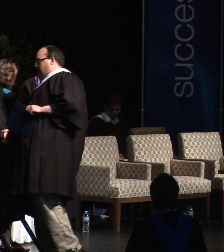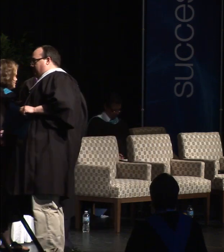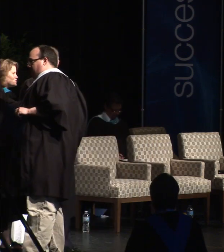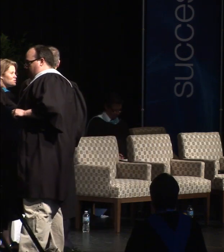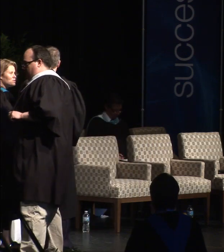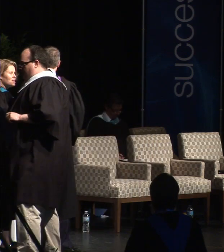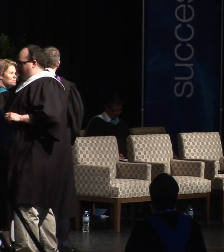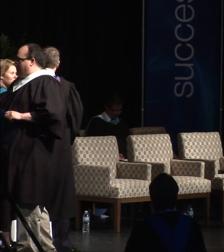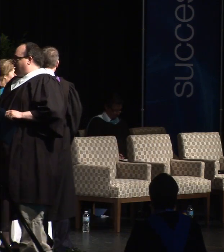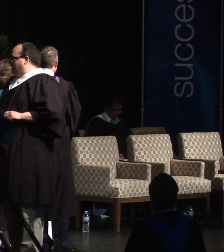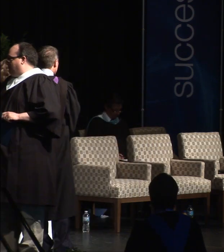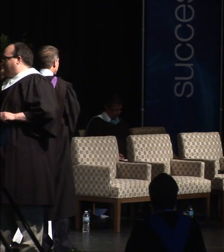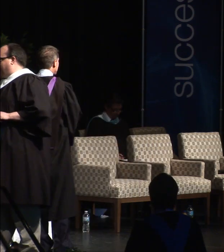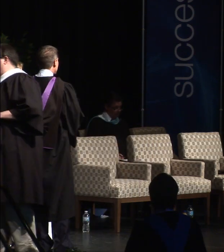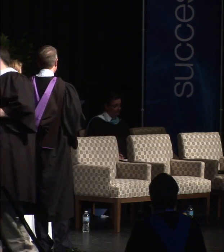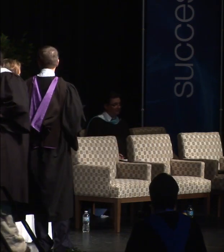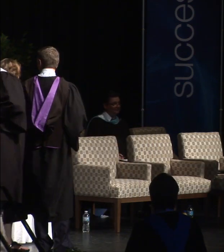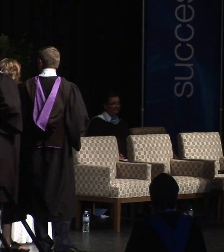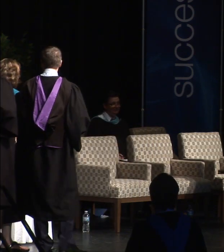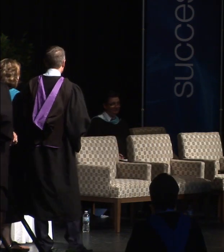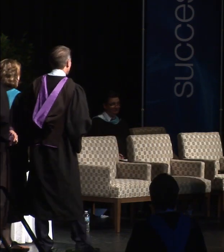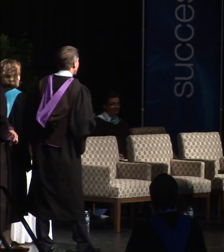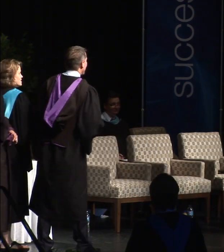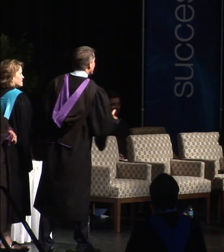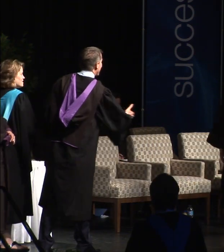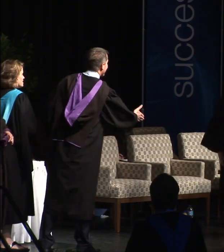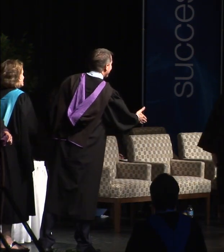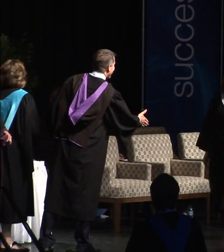Shannon Long.